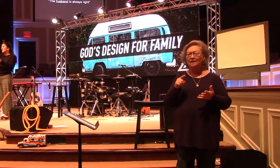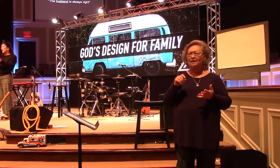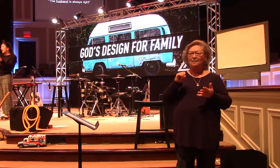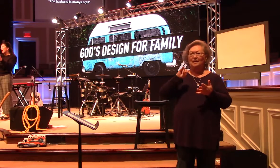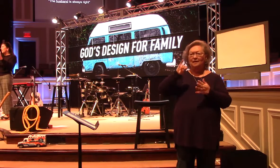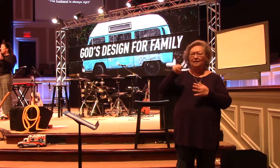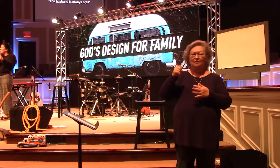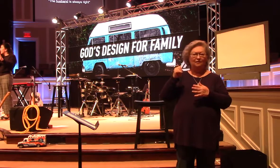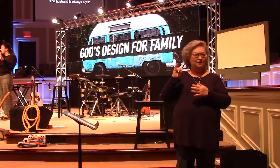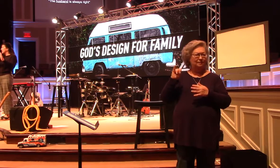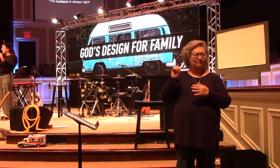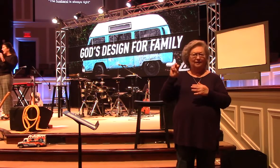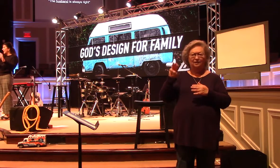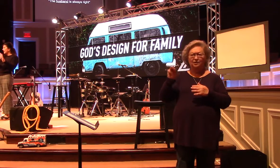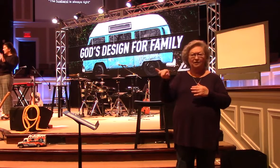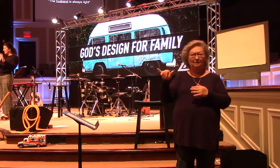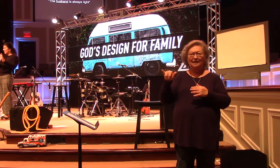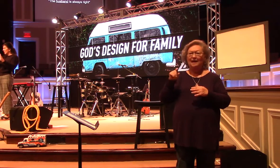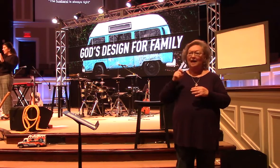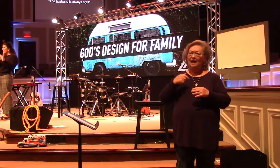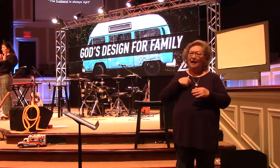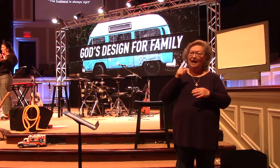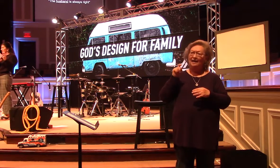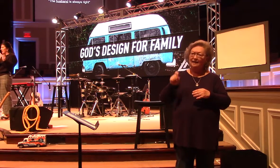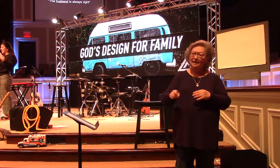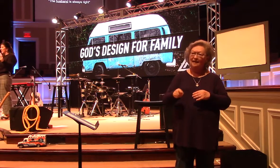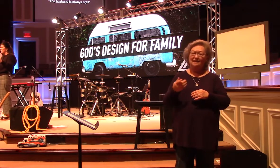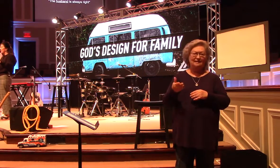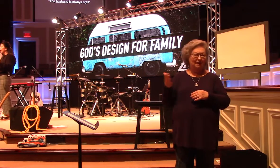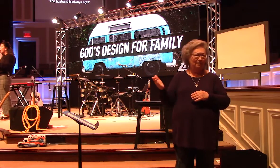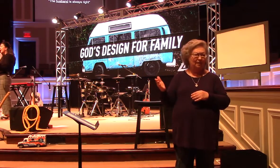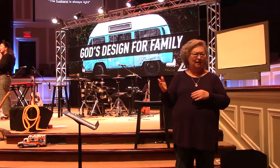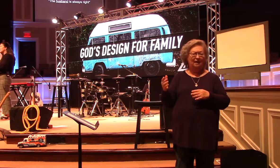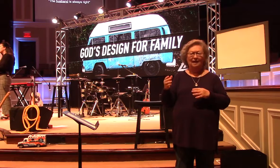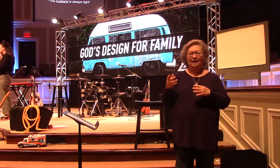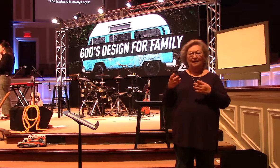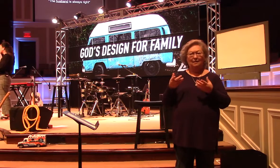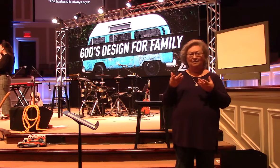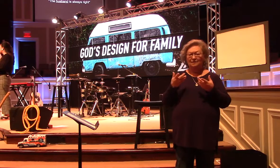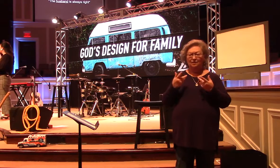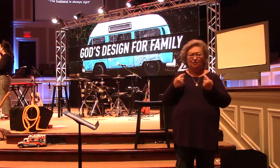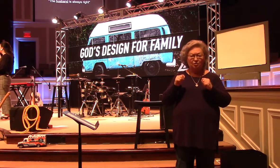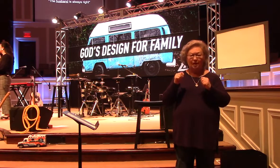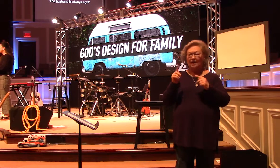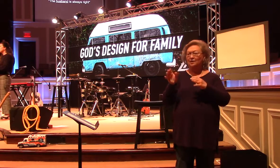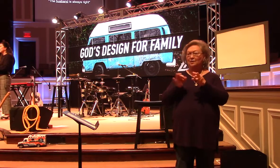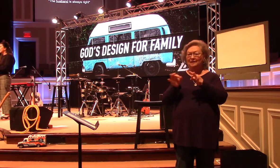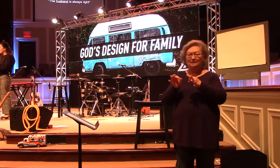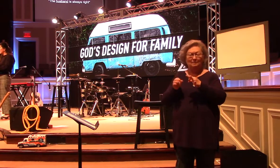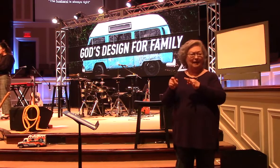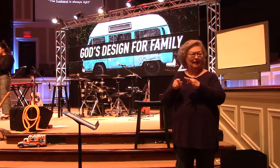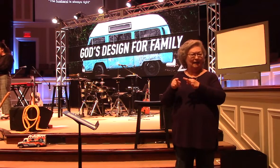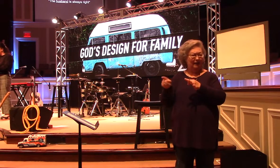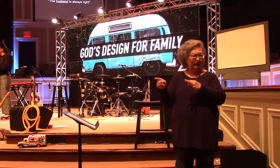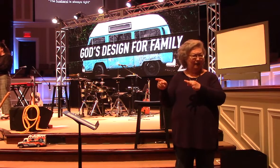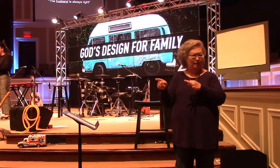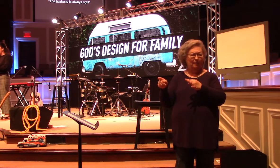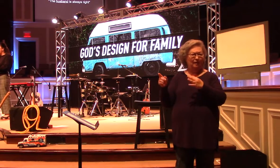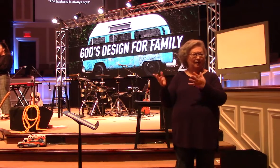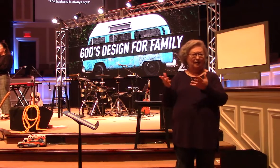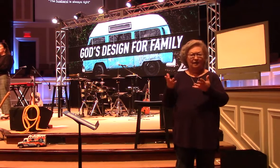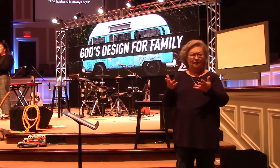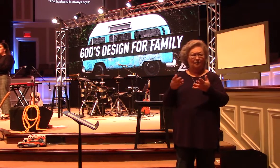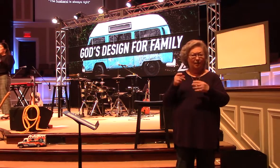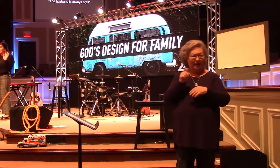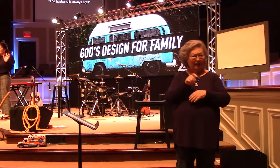different ways of trying to help him understand, this is the right way to do it. And it was always ended with, I just really think we need to do it this